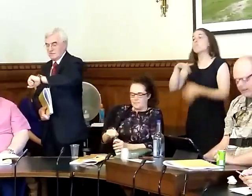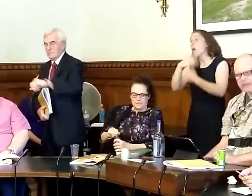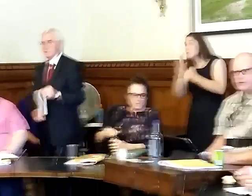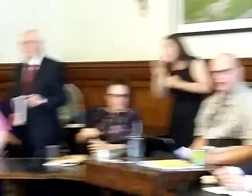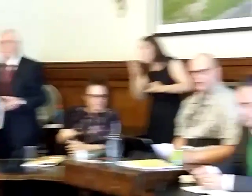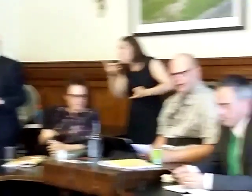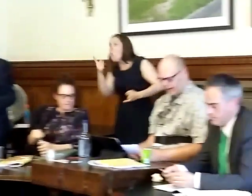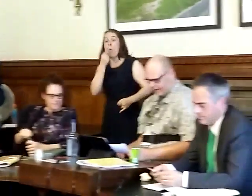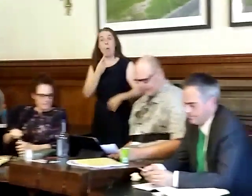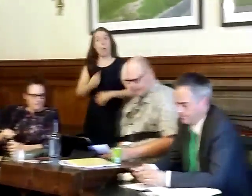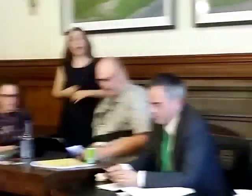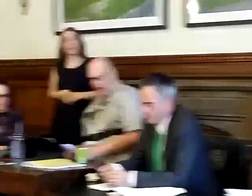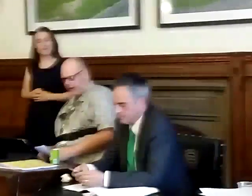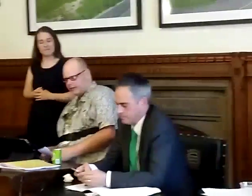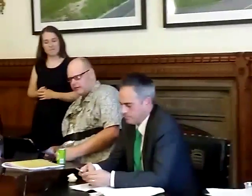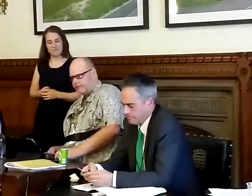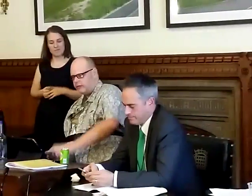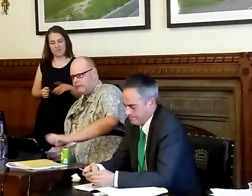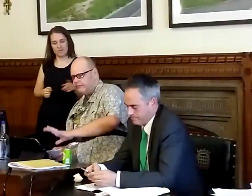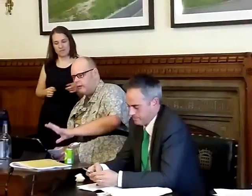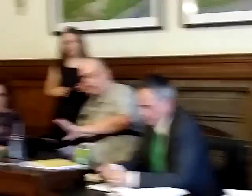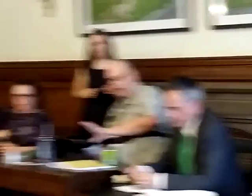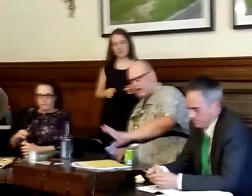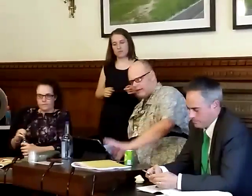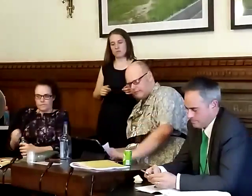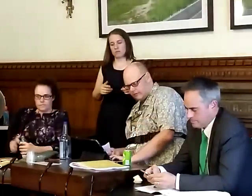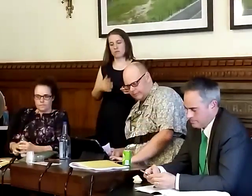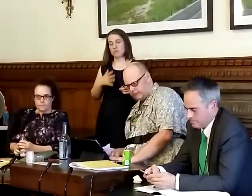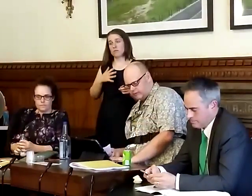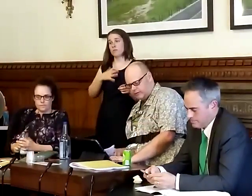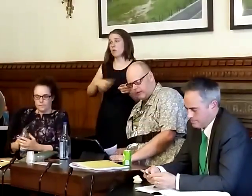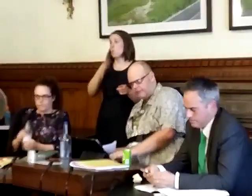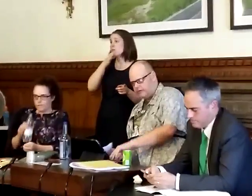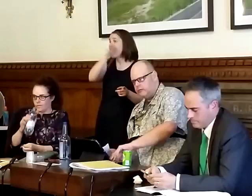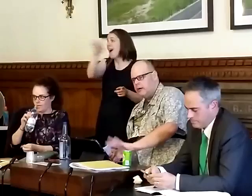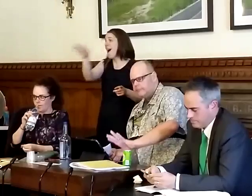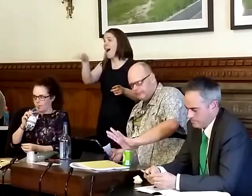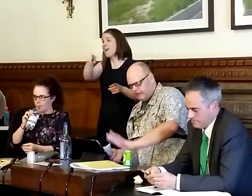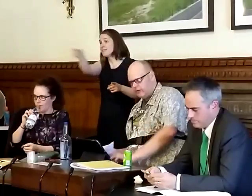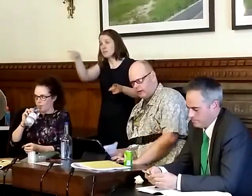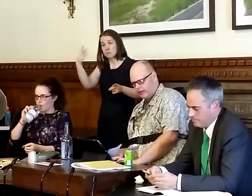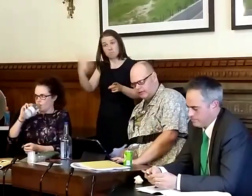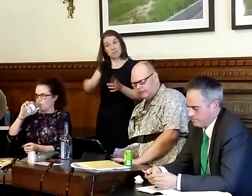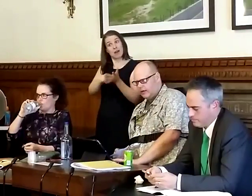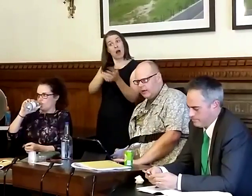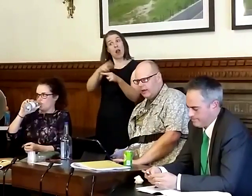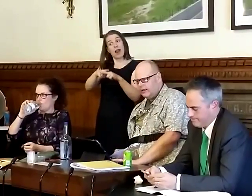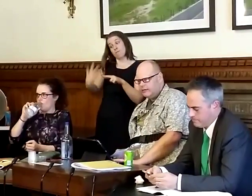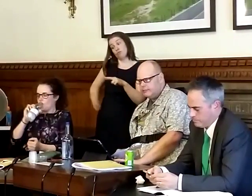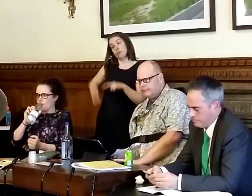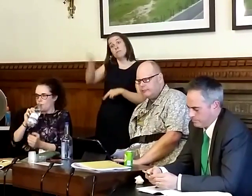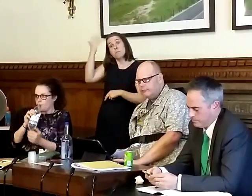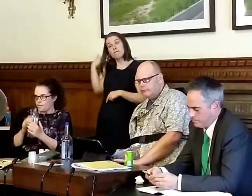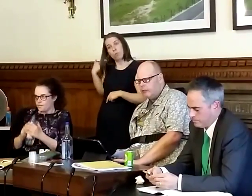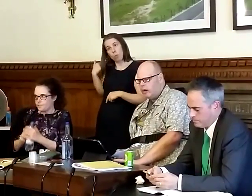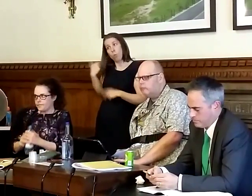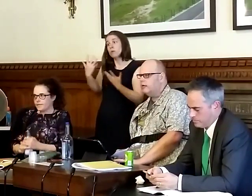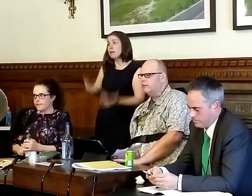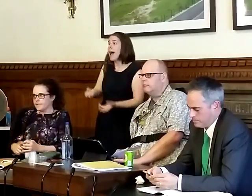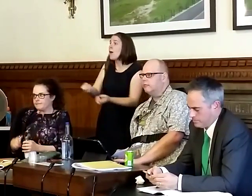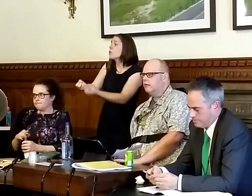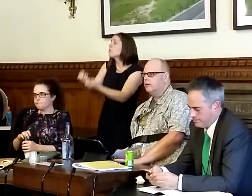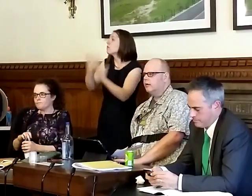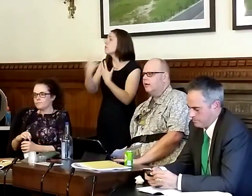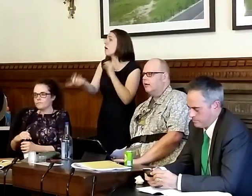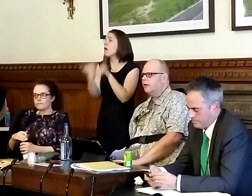Okay. Yeah. I'd like to take ask a few former ILF recipients just to make a few brief comments. Is